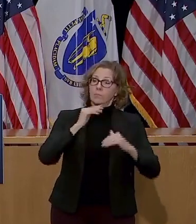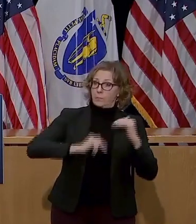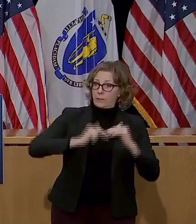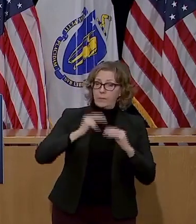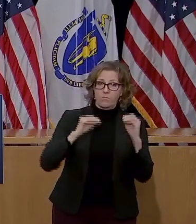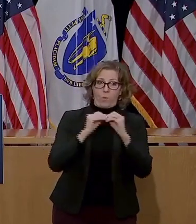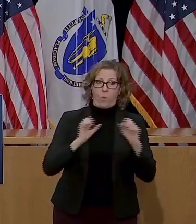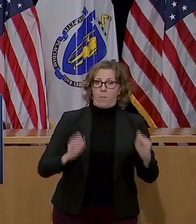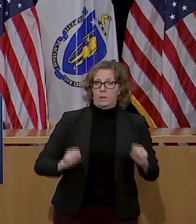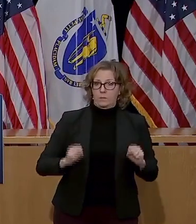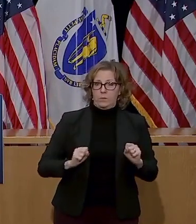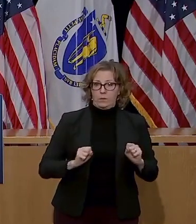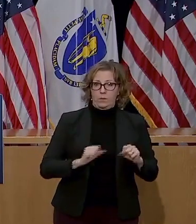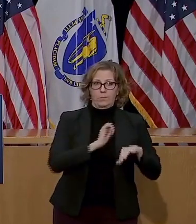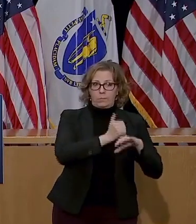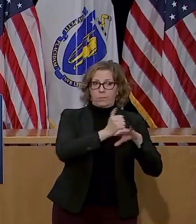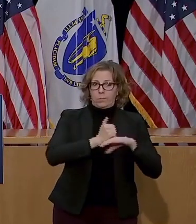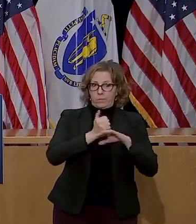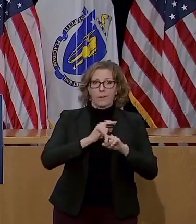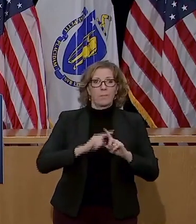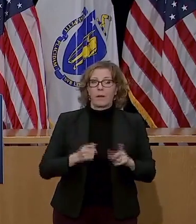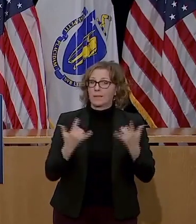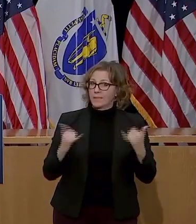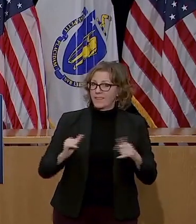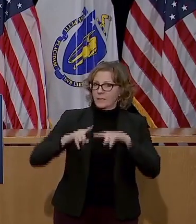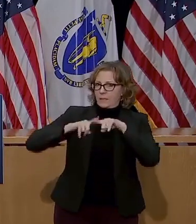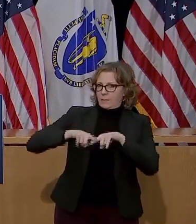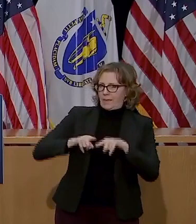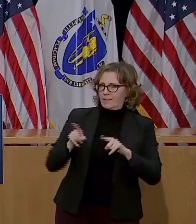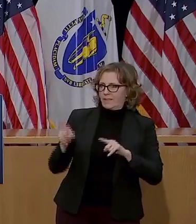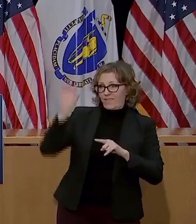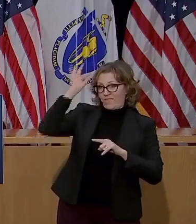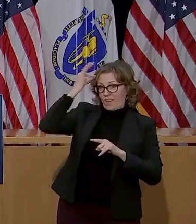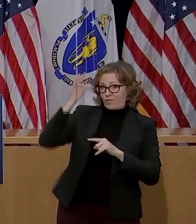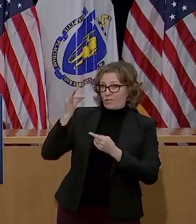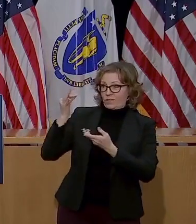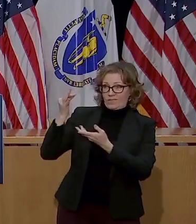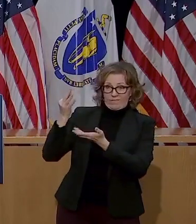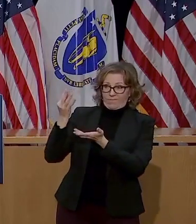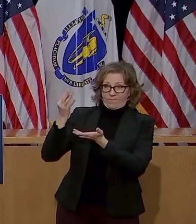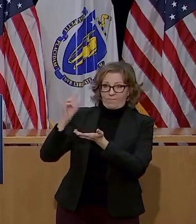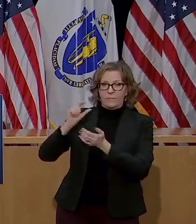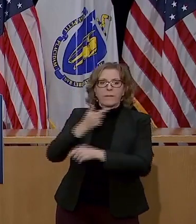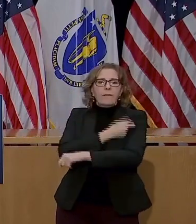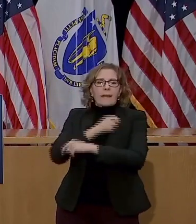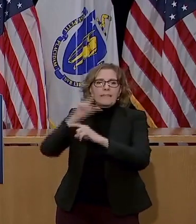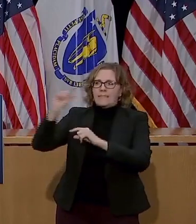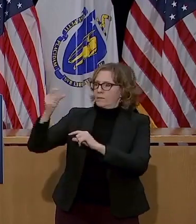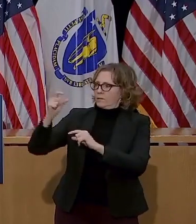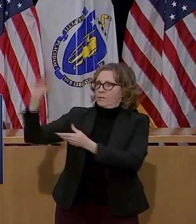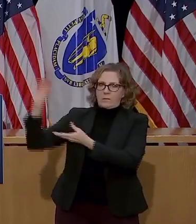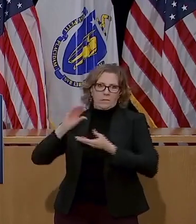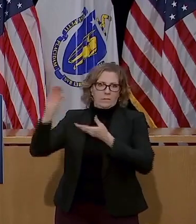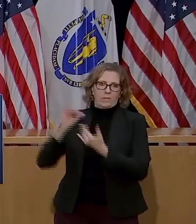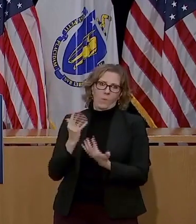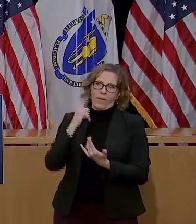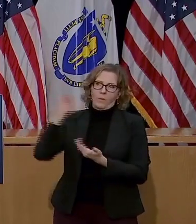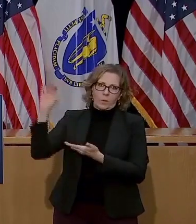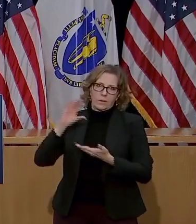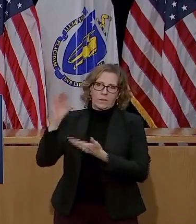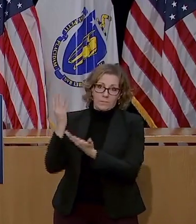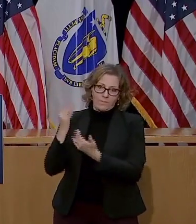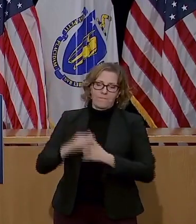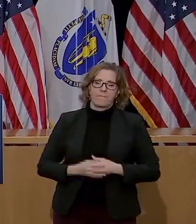we can only move as fast as the federal government ships vaccines to the Commonwealth. Right now, we plan to set up